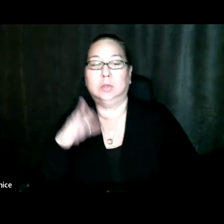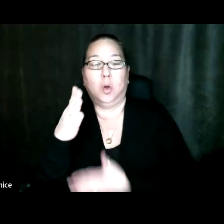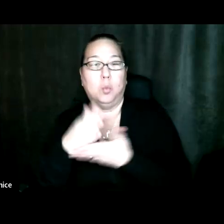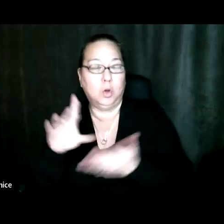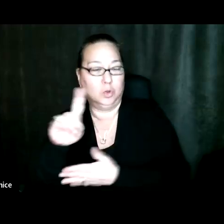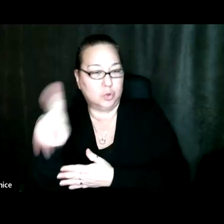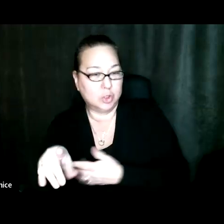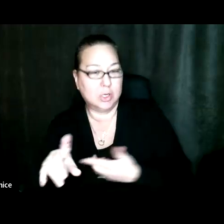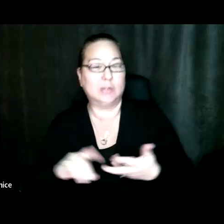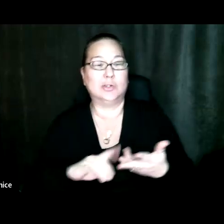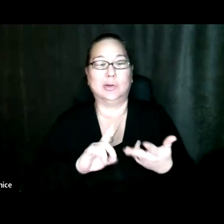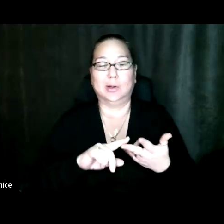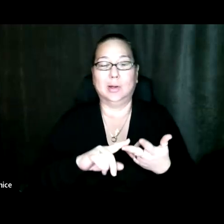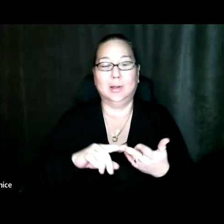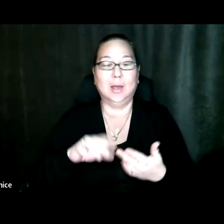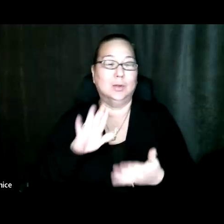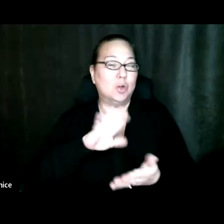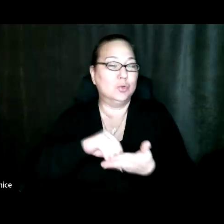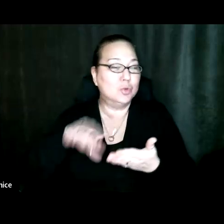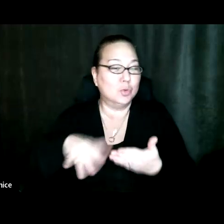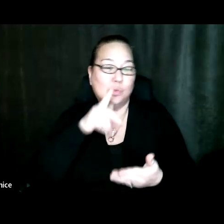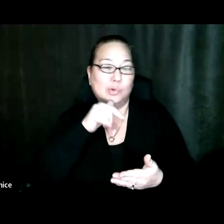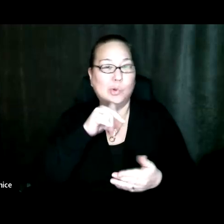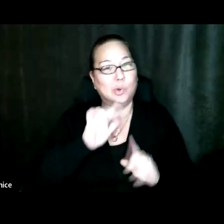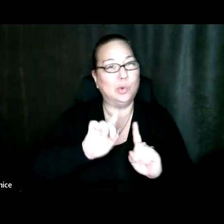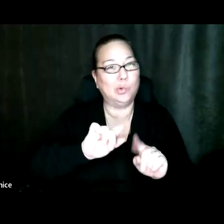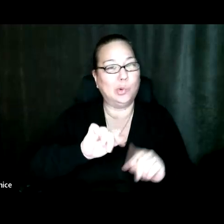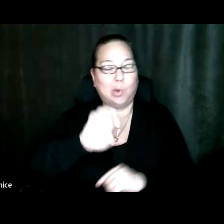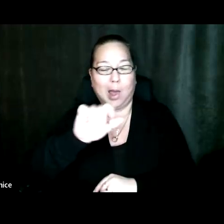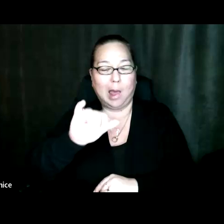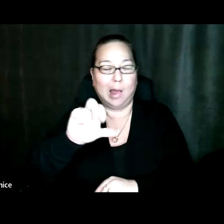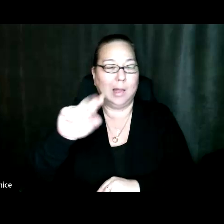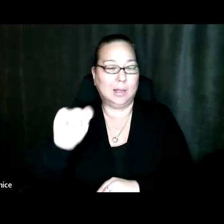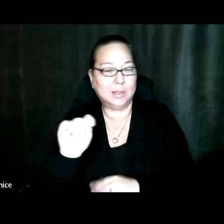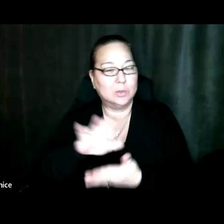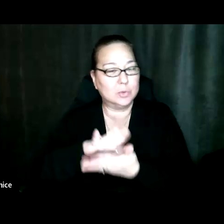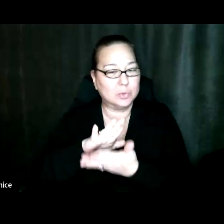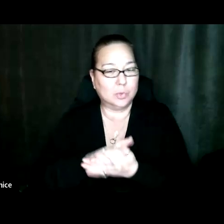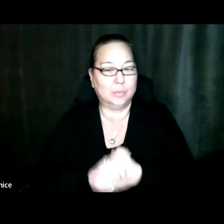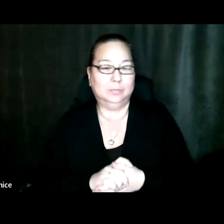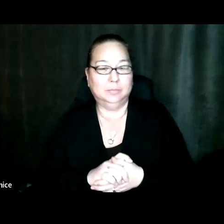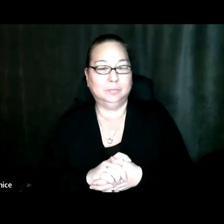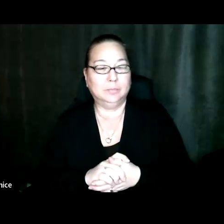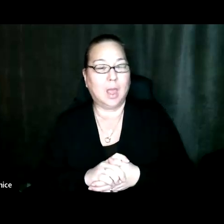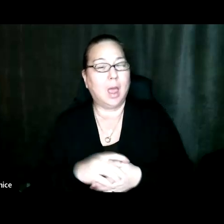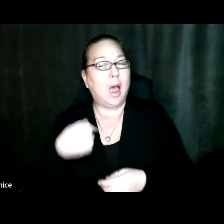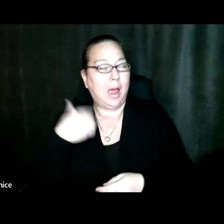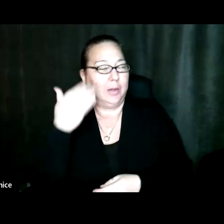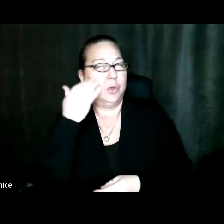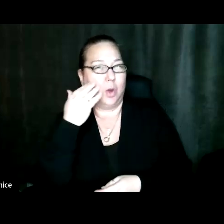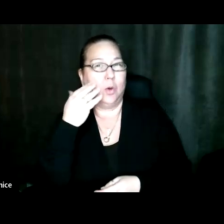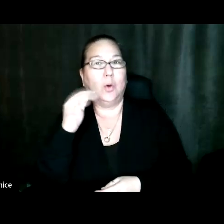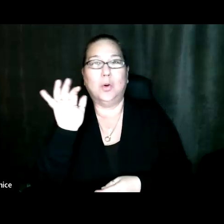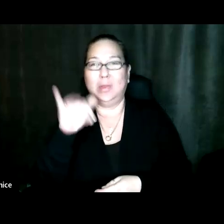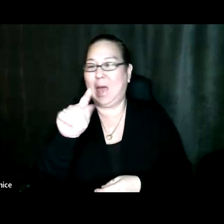of Boston Public Schools' own school. I understand that the policy might include tiers being